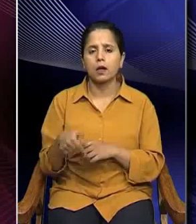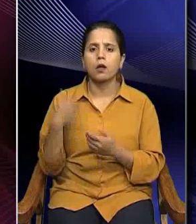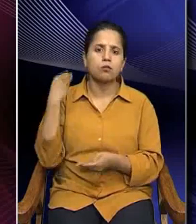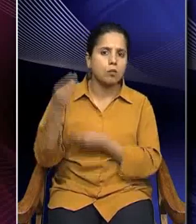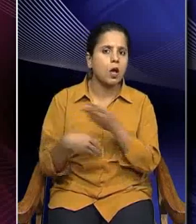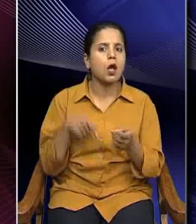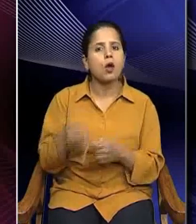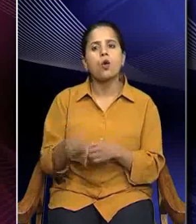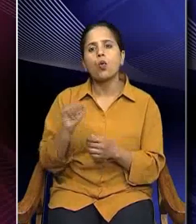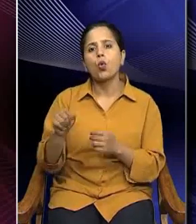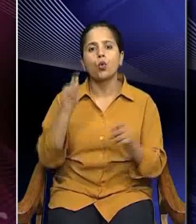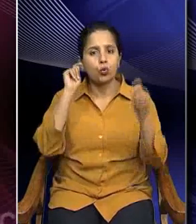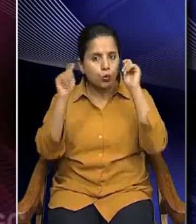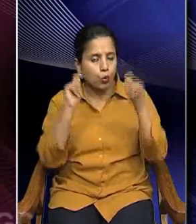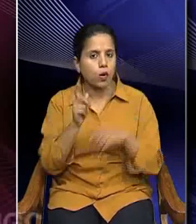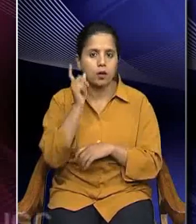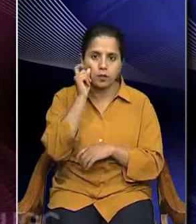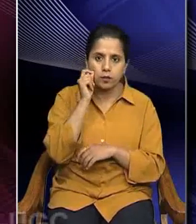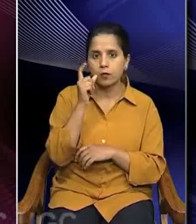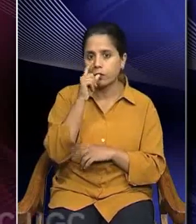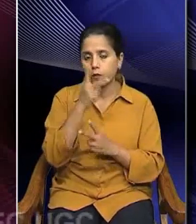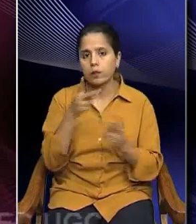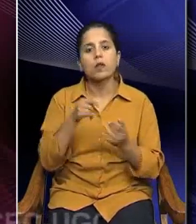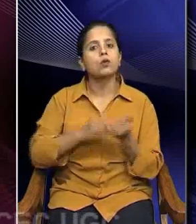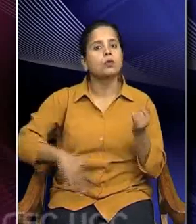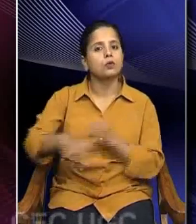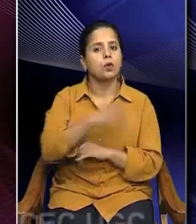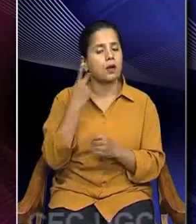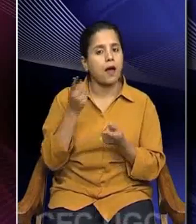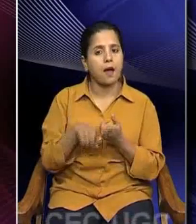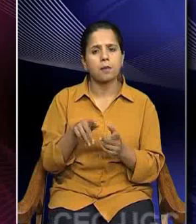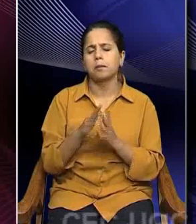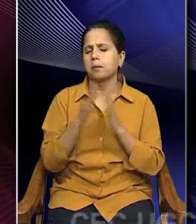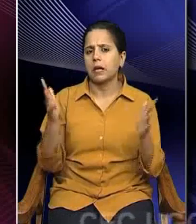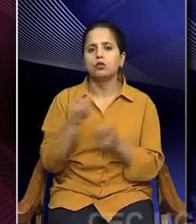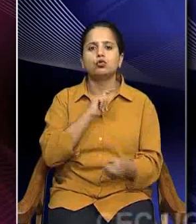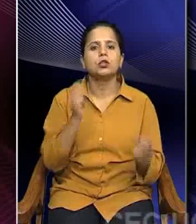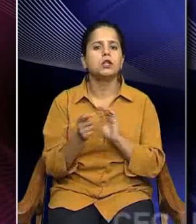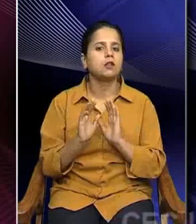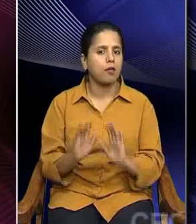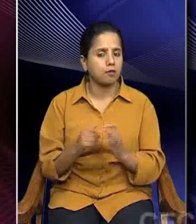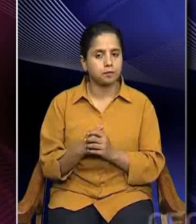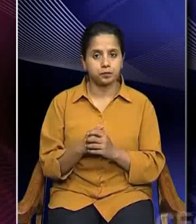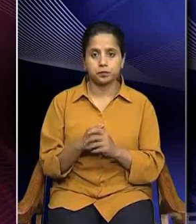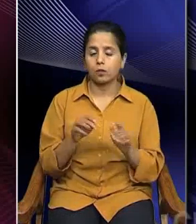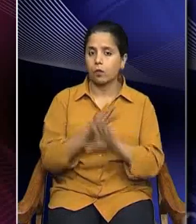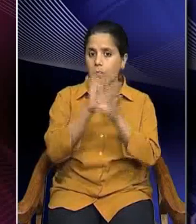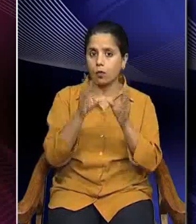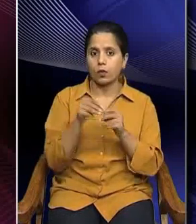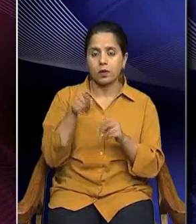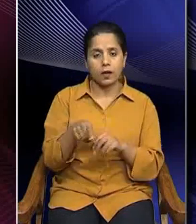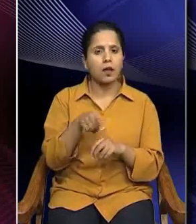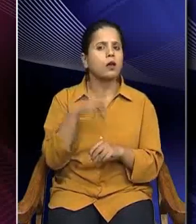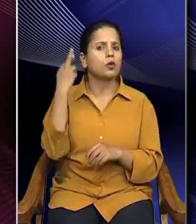roles of men and women in the society have underwent a lot of change. And all these